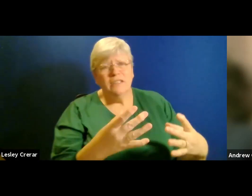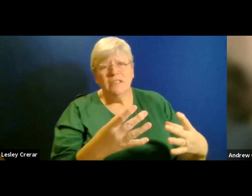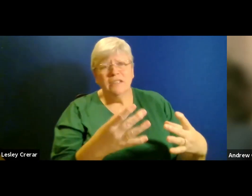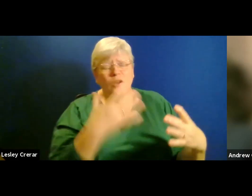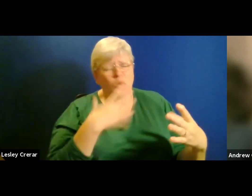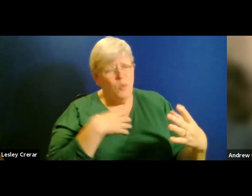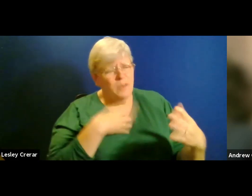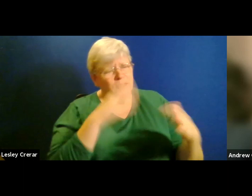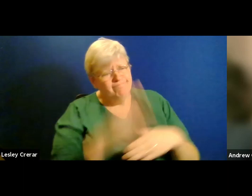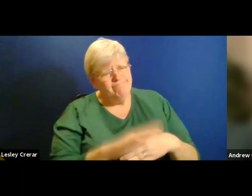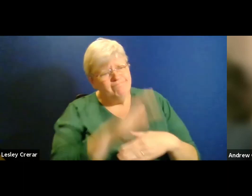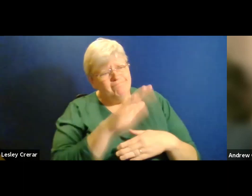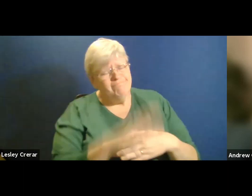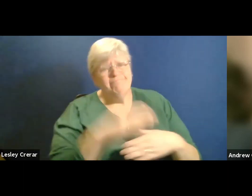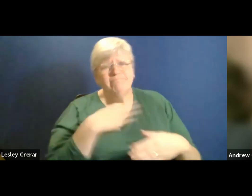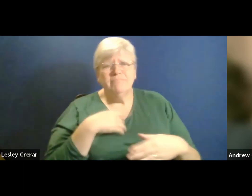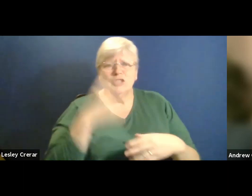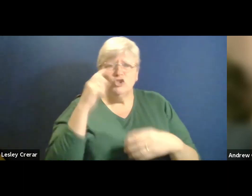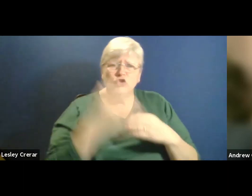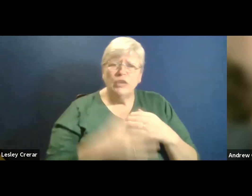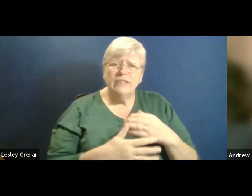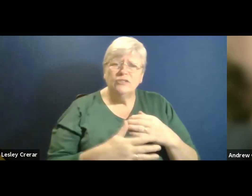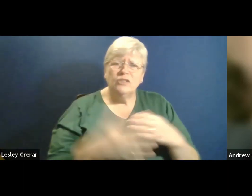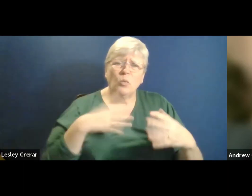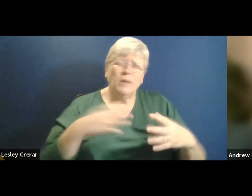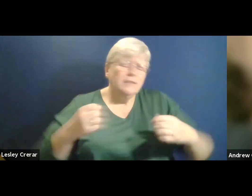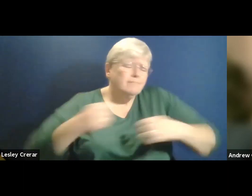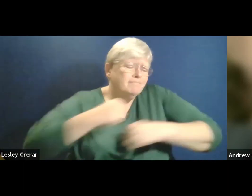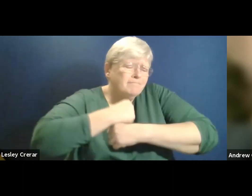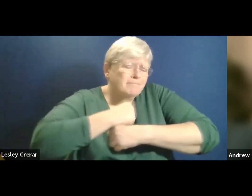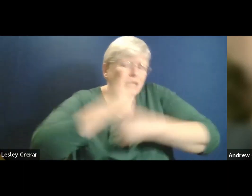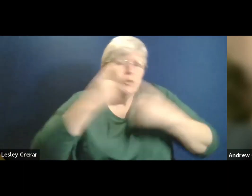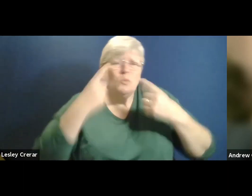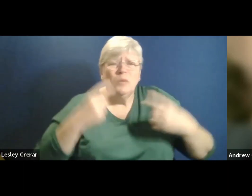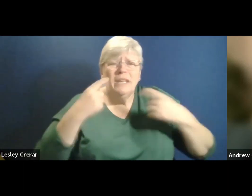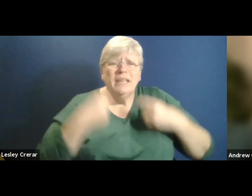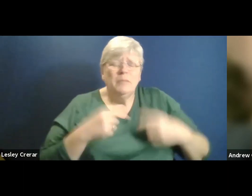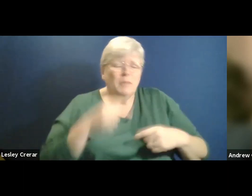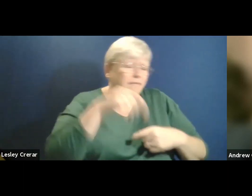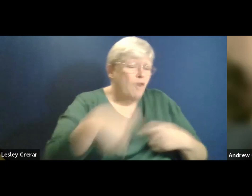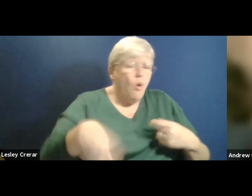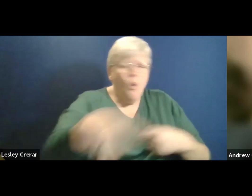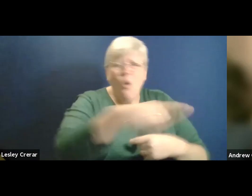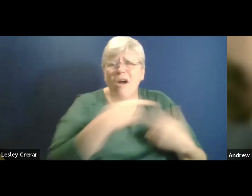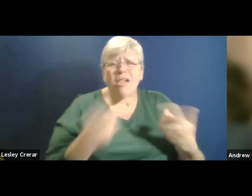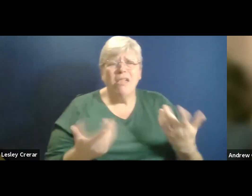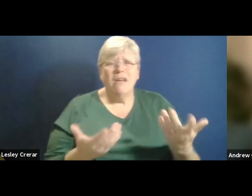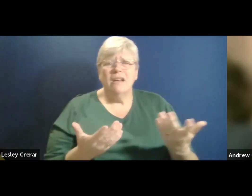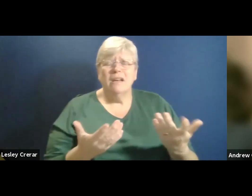commiserate with this kindly stranger. She wanted to wrap her arms around him and weep for him, for them, and for herself.